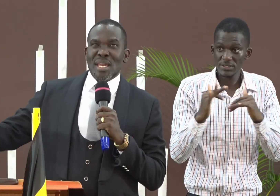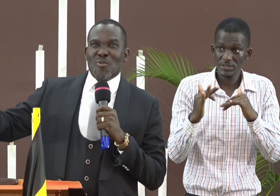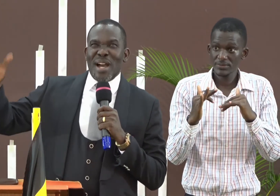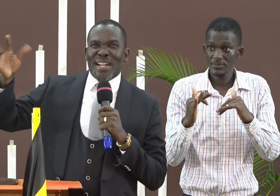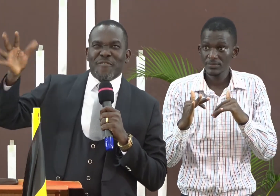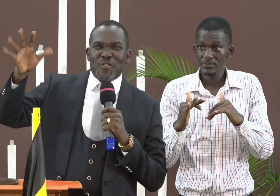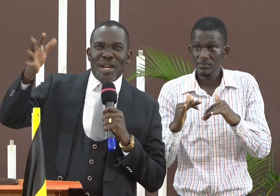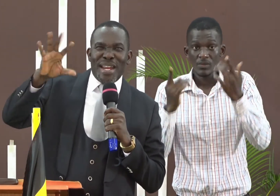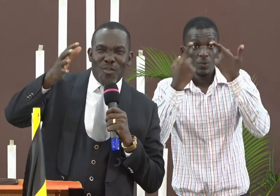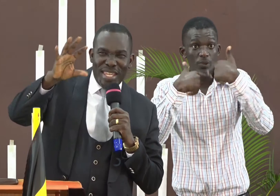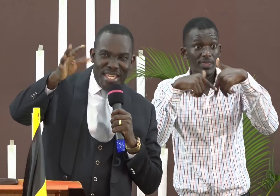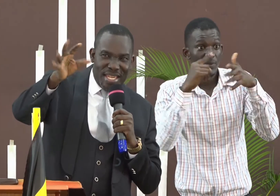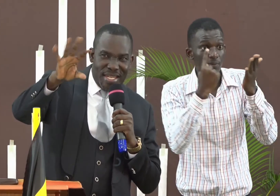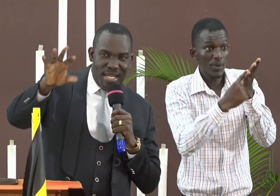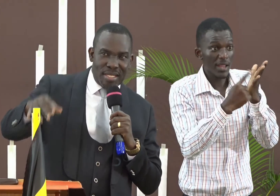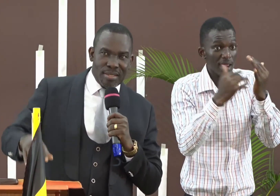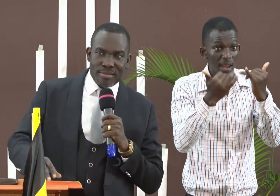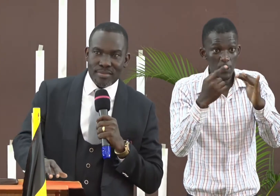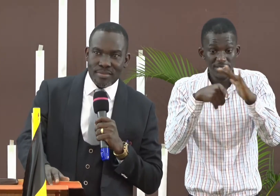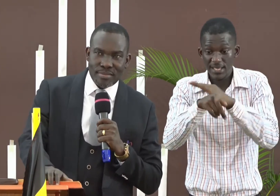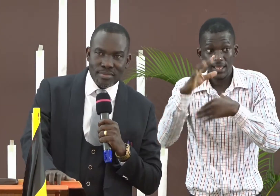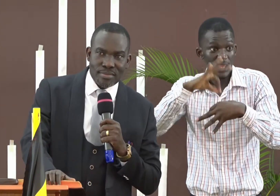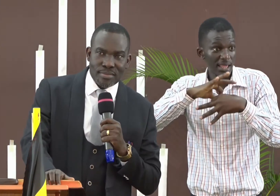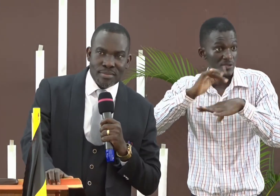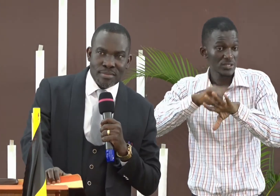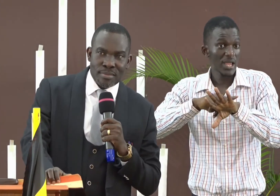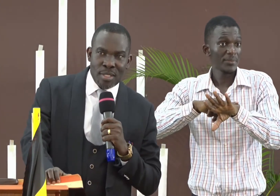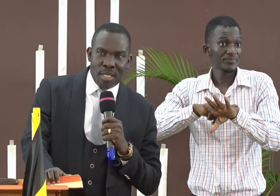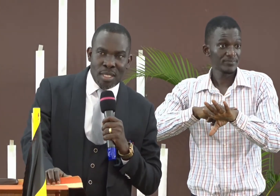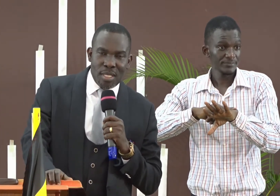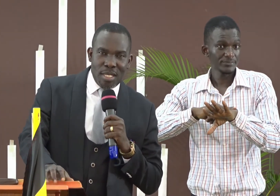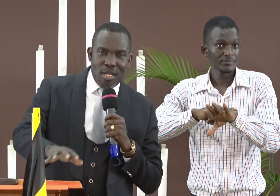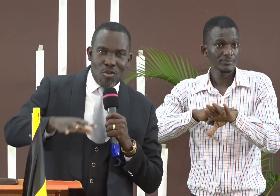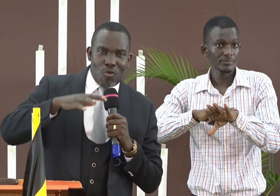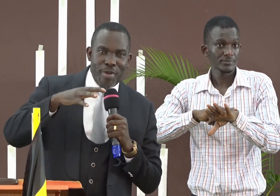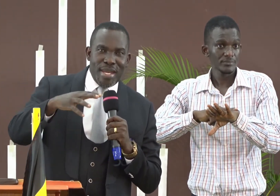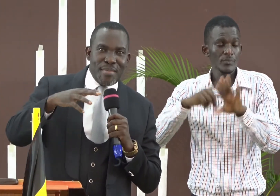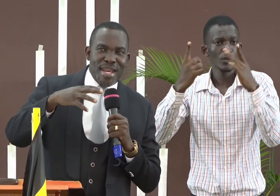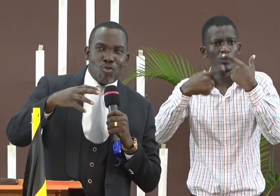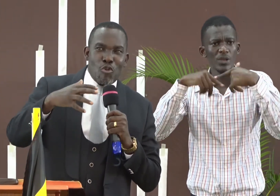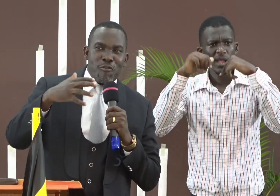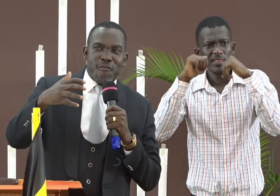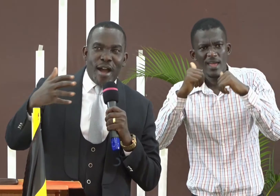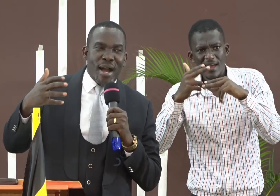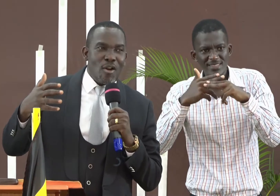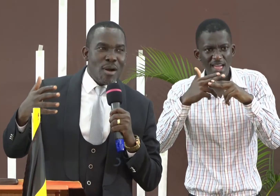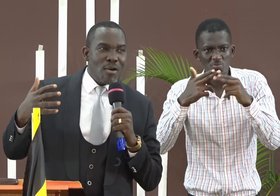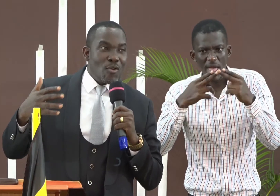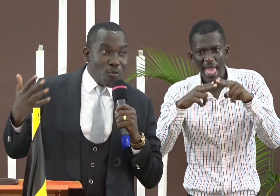wars. Nge gwanga lya fe Uganda we liyingidde. Just like our nation is getting into. Lirino kubinda binda